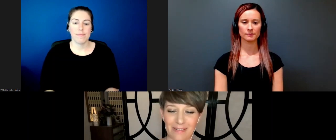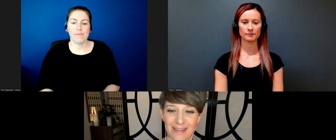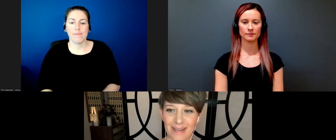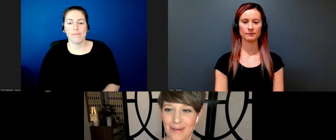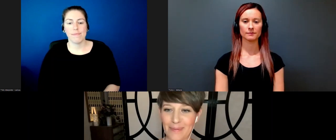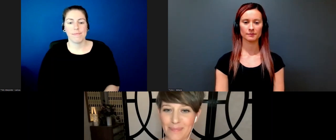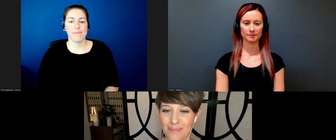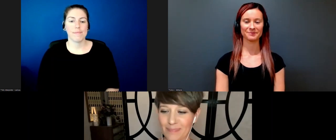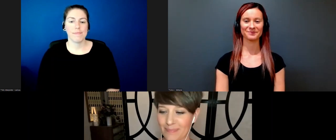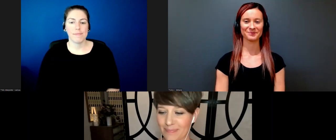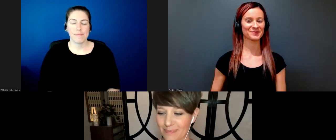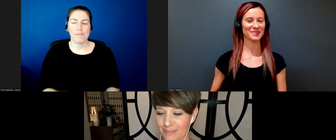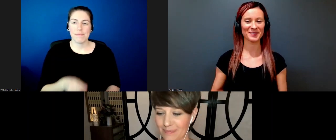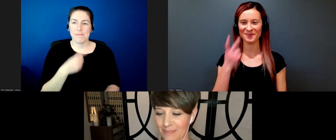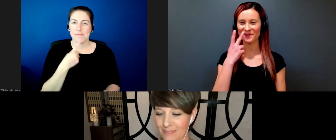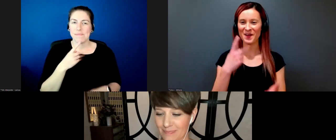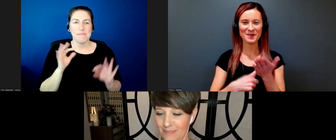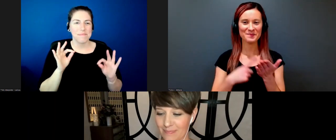Lovely.